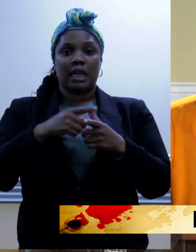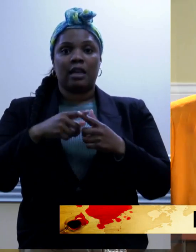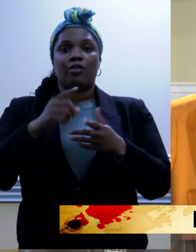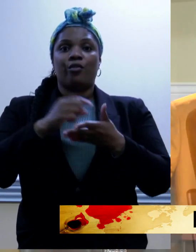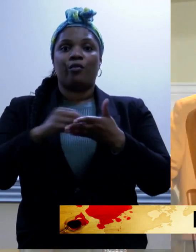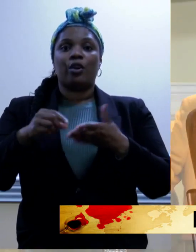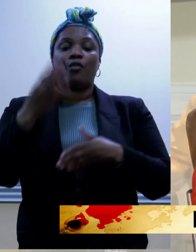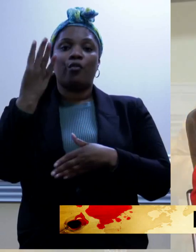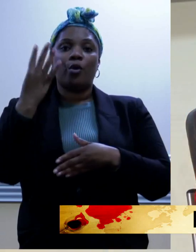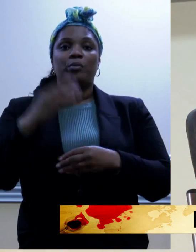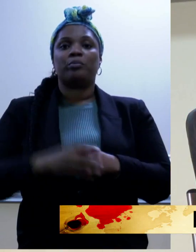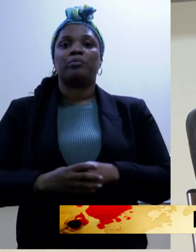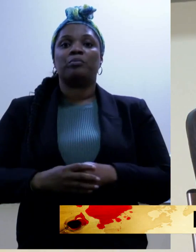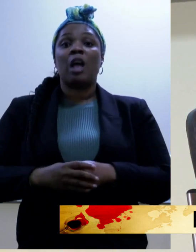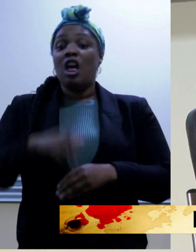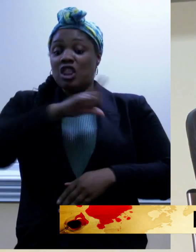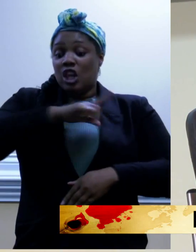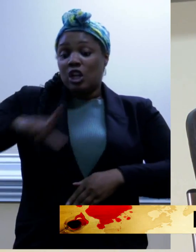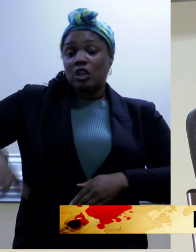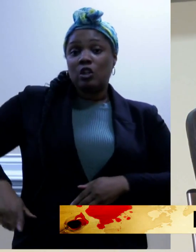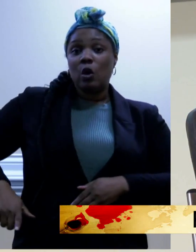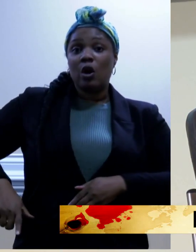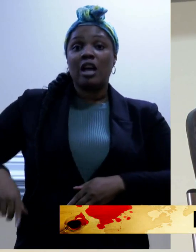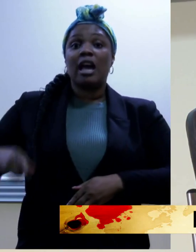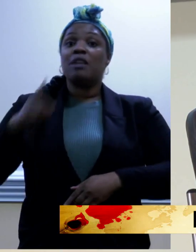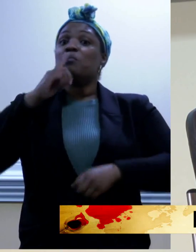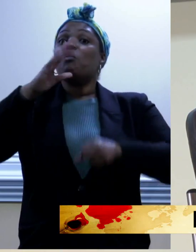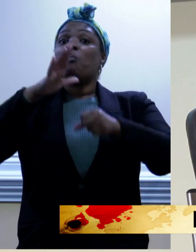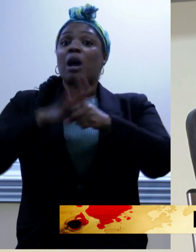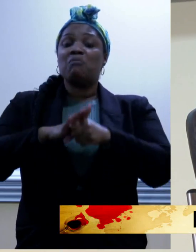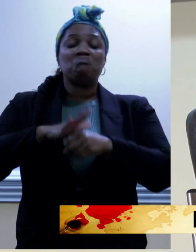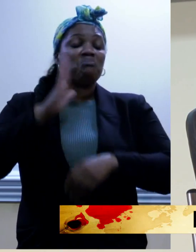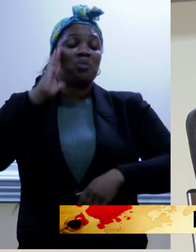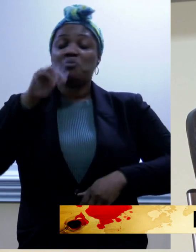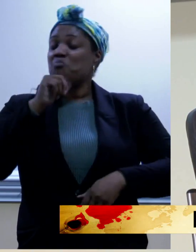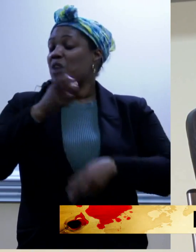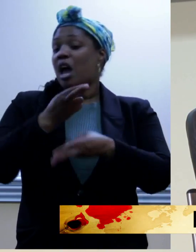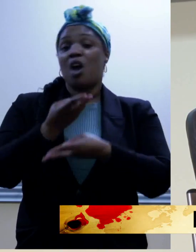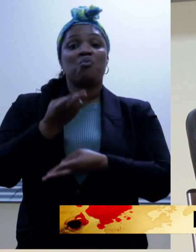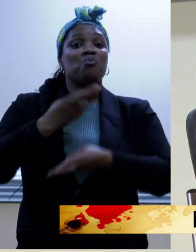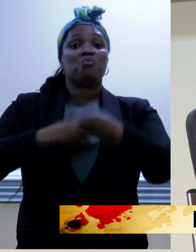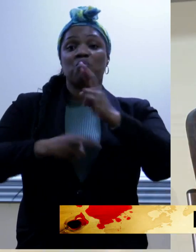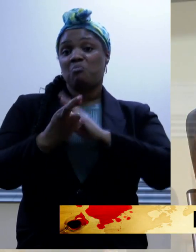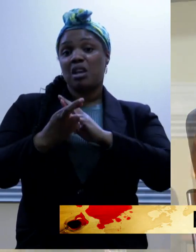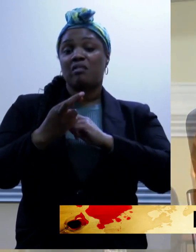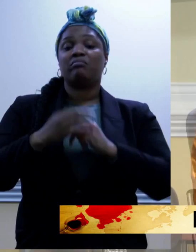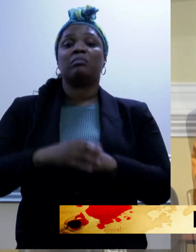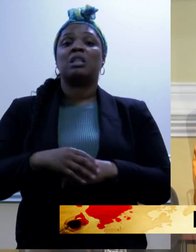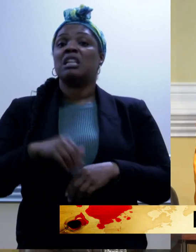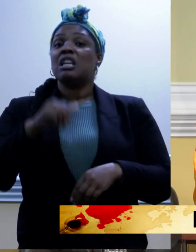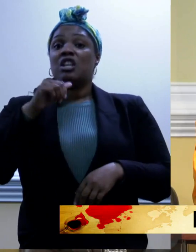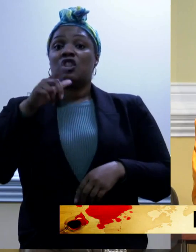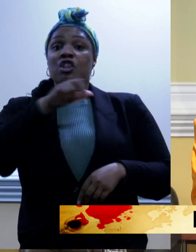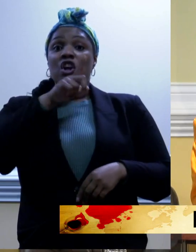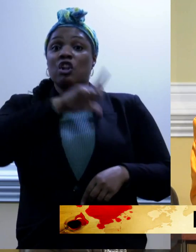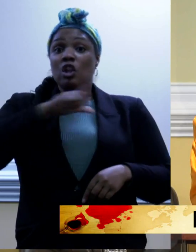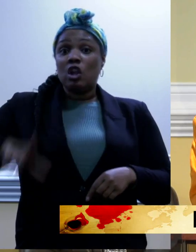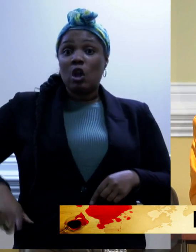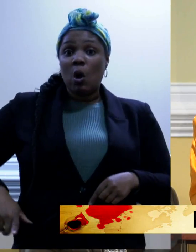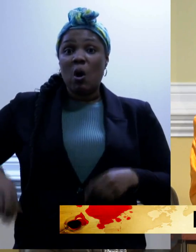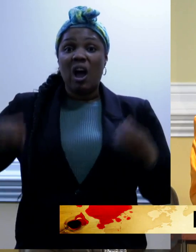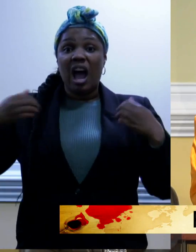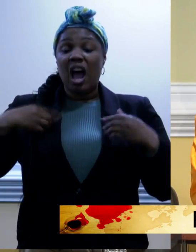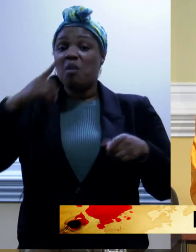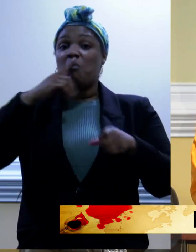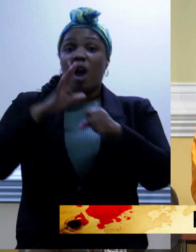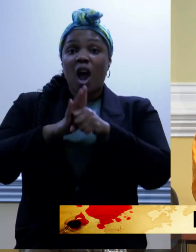4 and go ahead. The Lord has sworn and will not repent. Now this is the Lord has sworn to the Lord